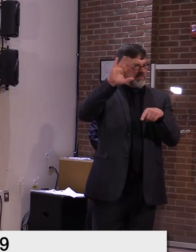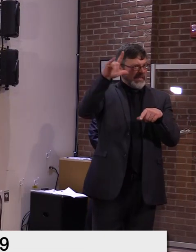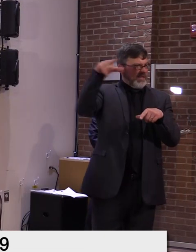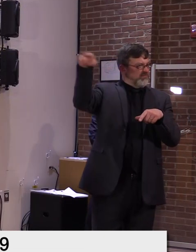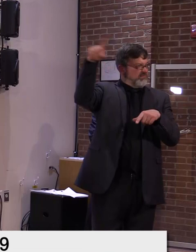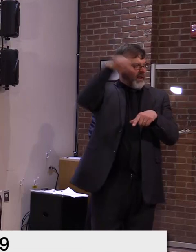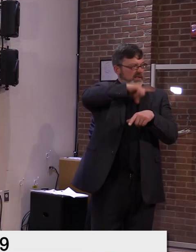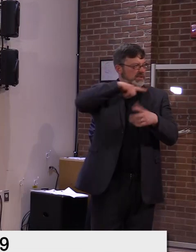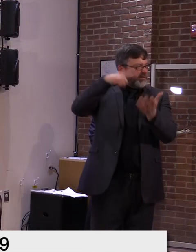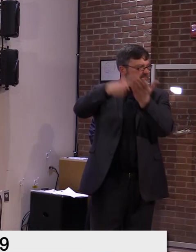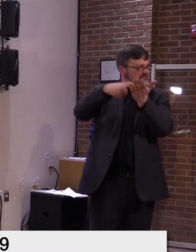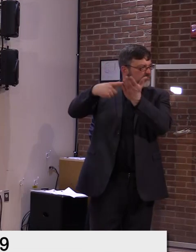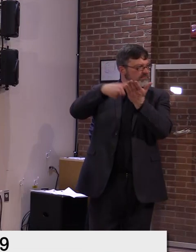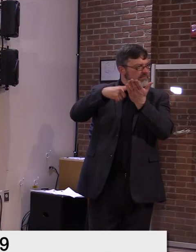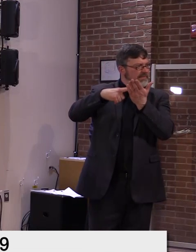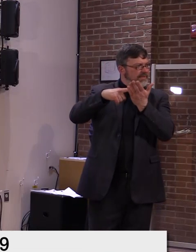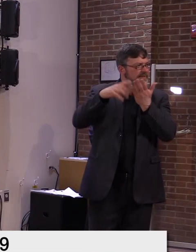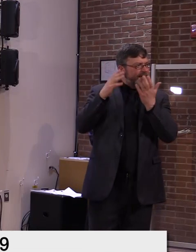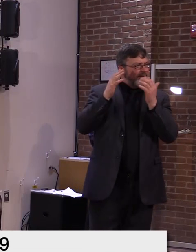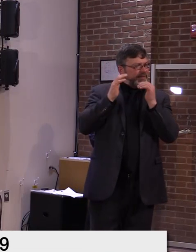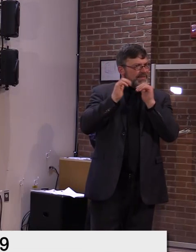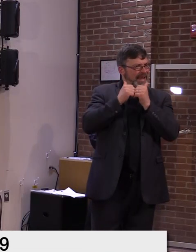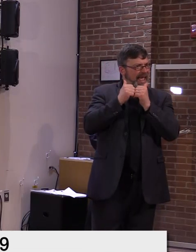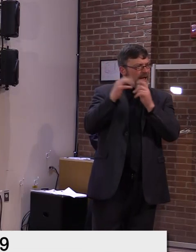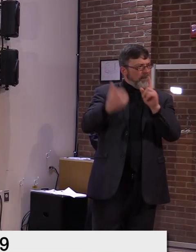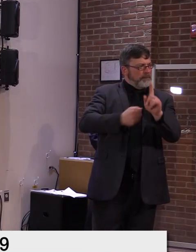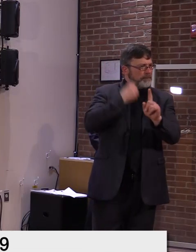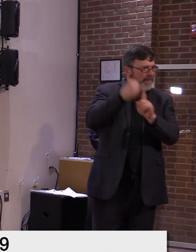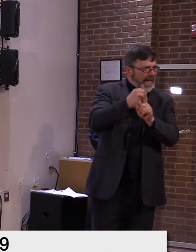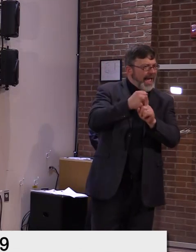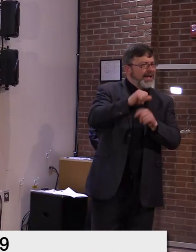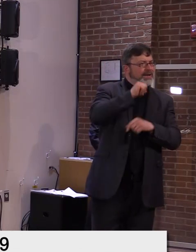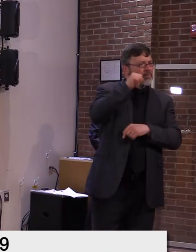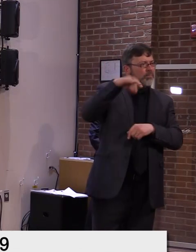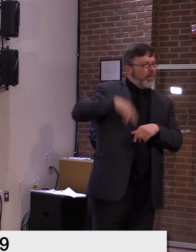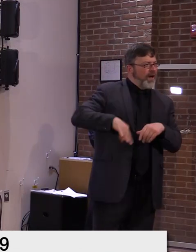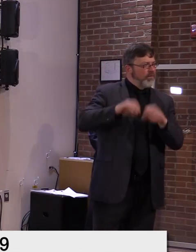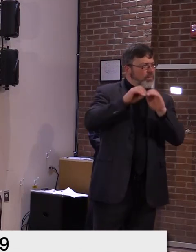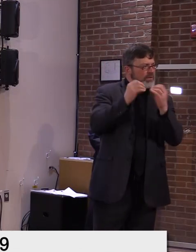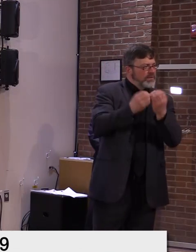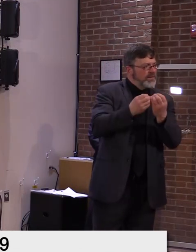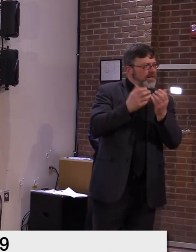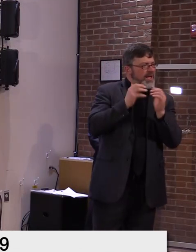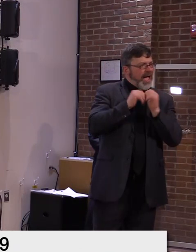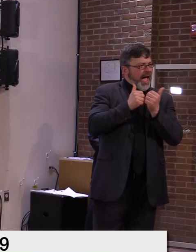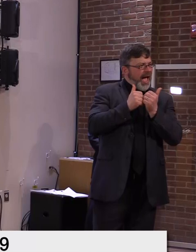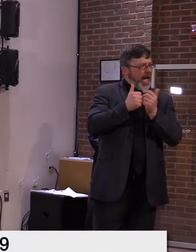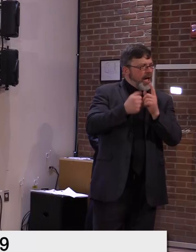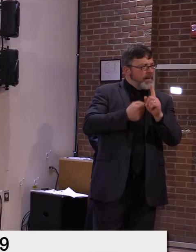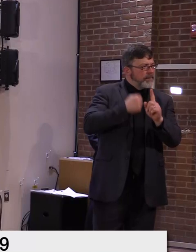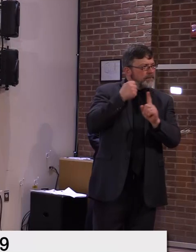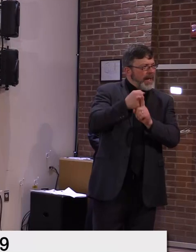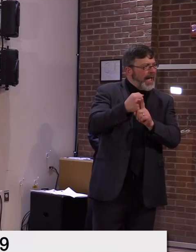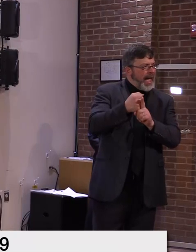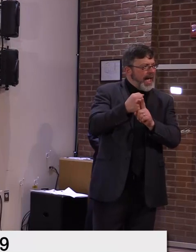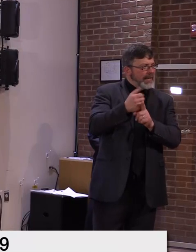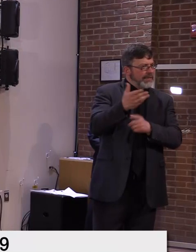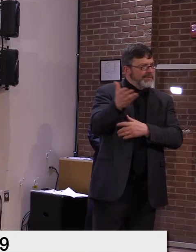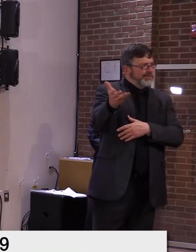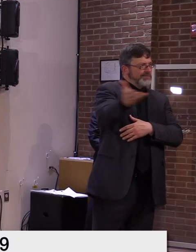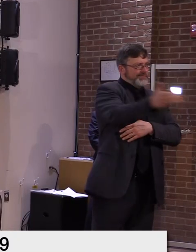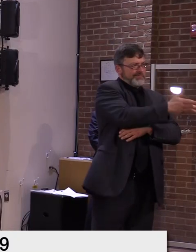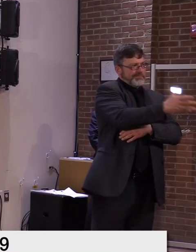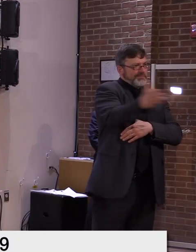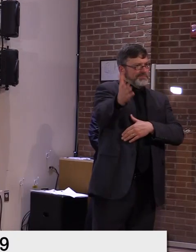like Habitat for Humanity, which is essentially gonna tax the not-for-profit entity like